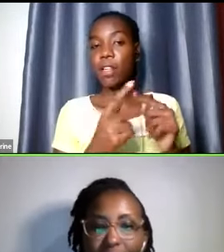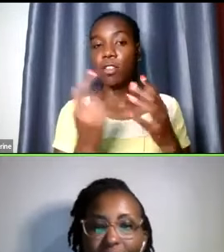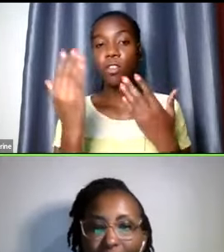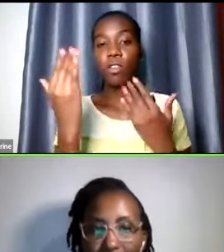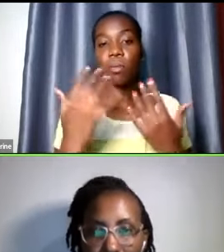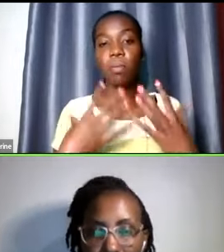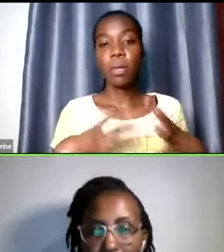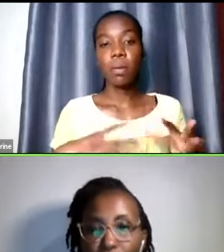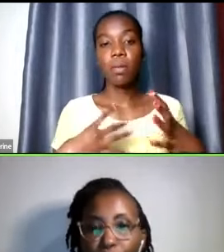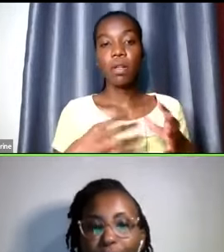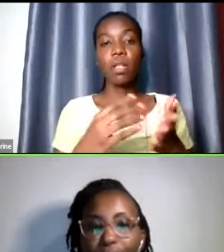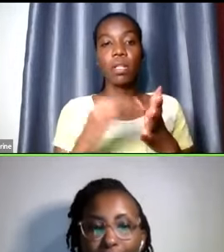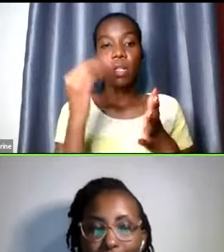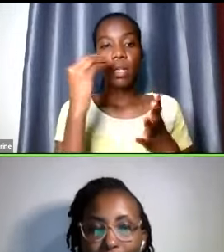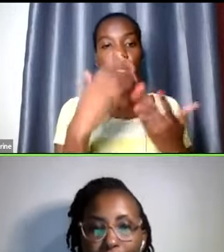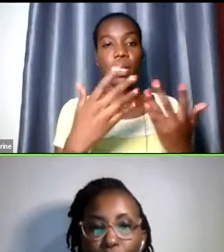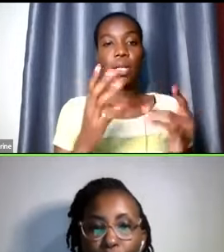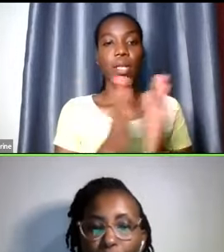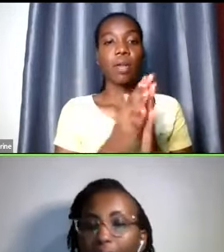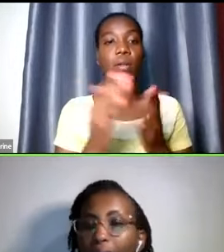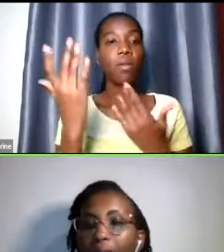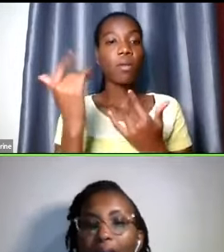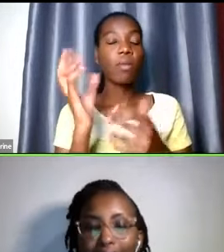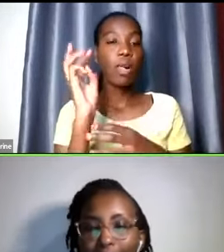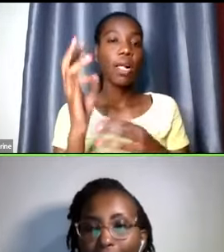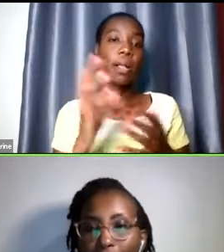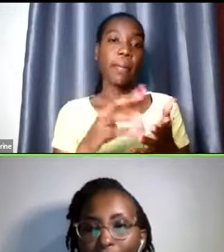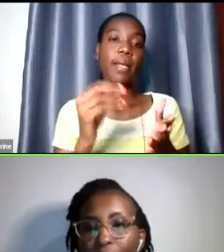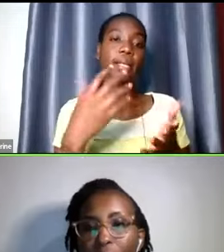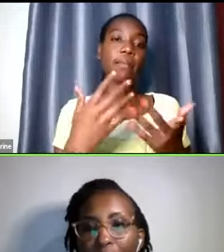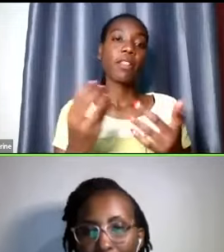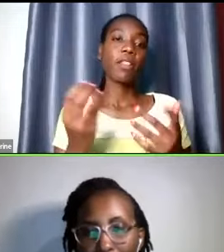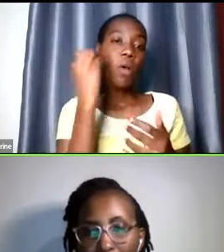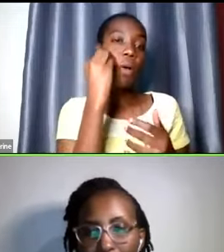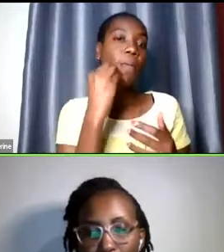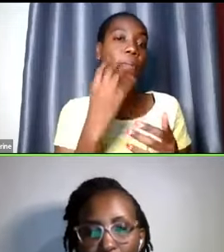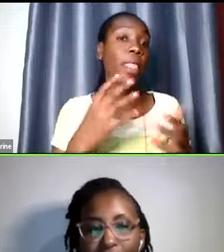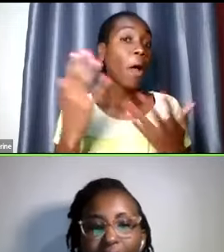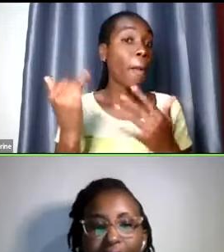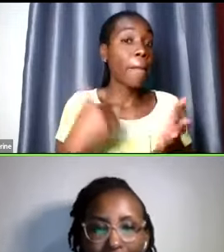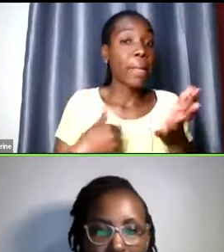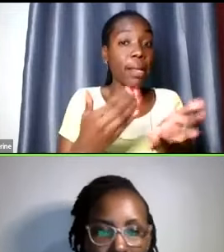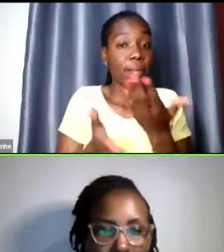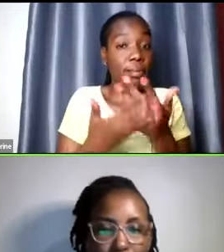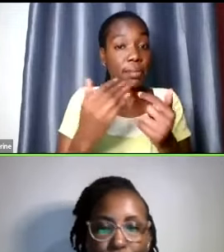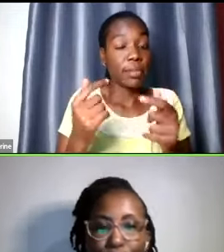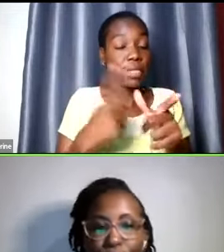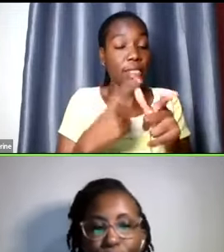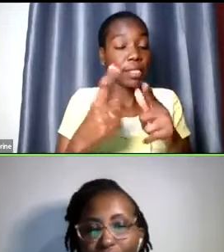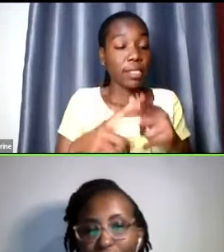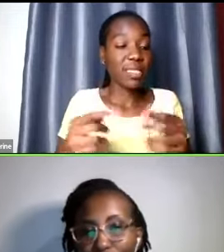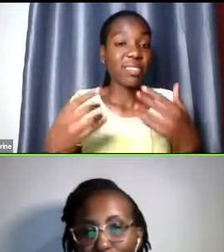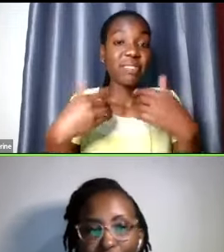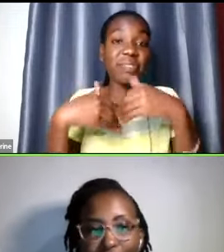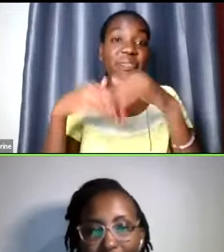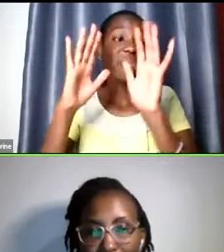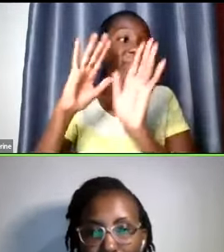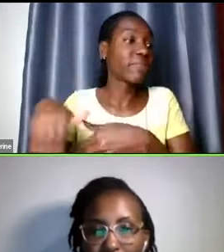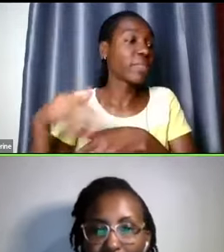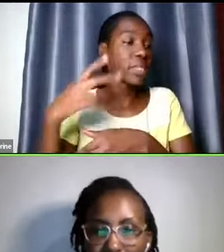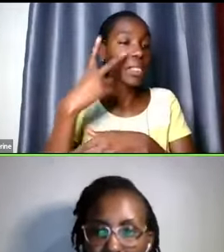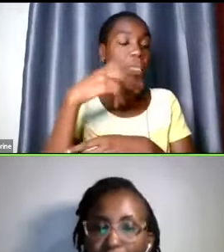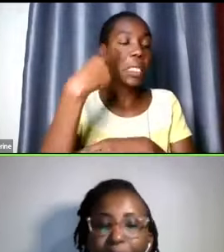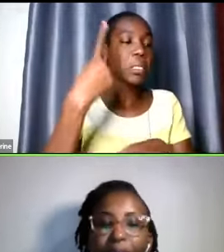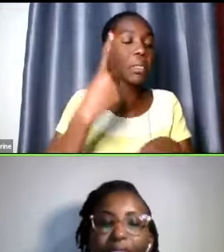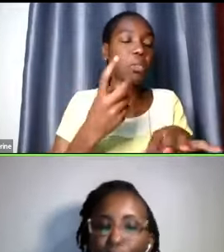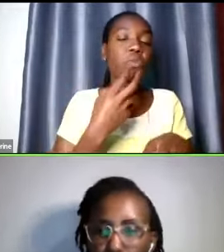engaged, you guys have learned, and I hope you can take something home. It doesn't help that we have these discussions and then they end here and look forward to the next Tuesday and the other